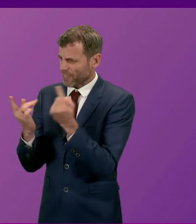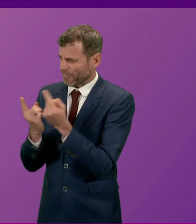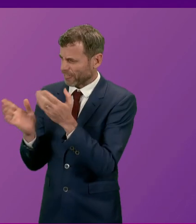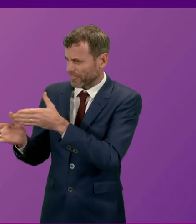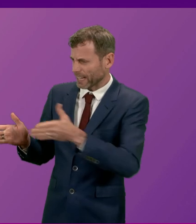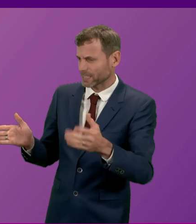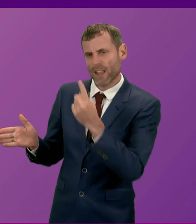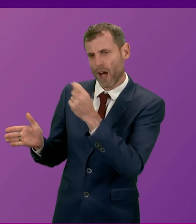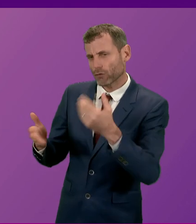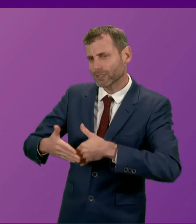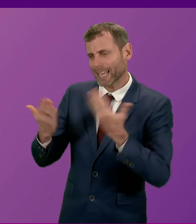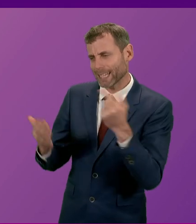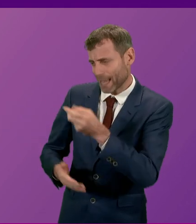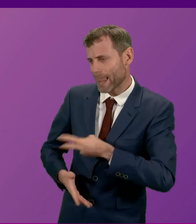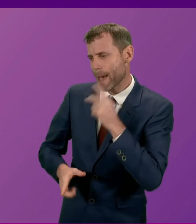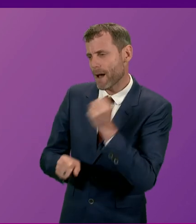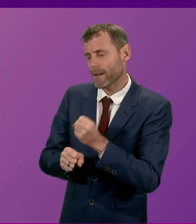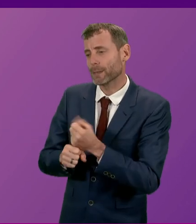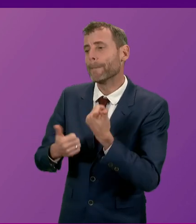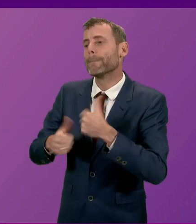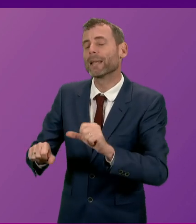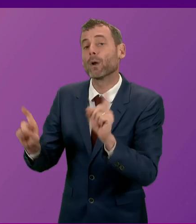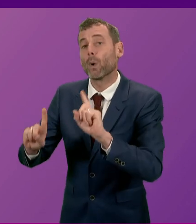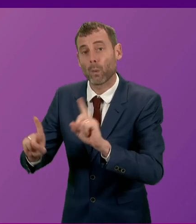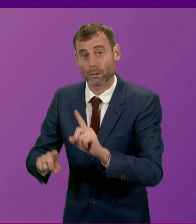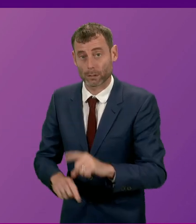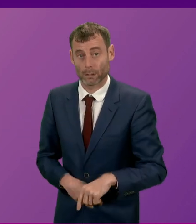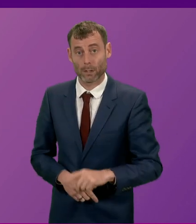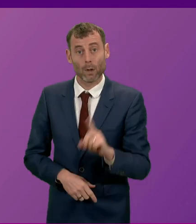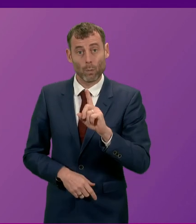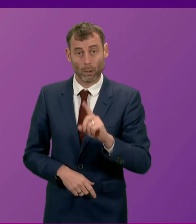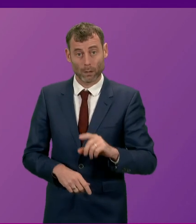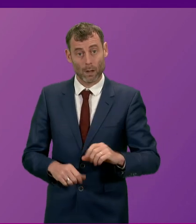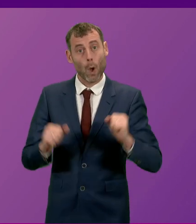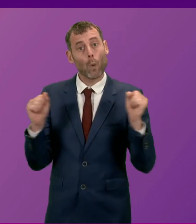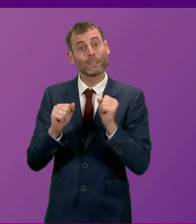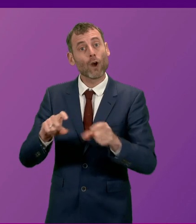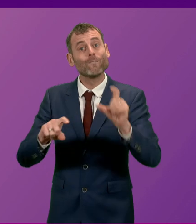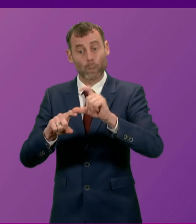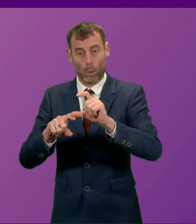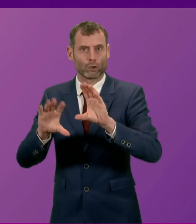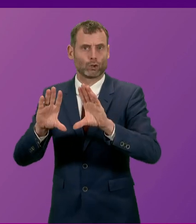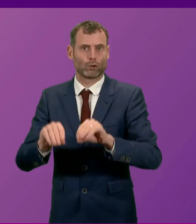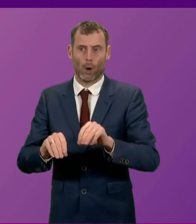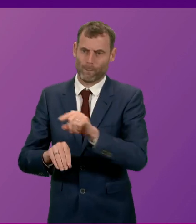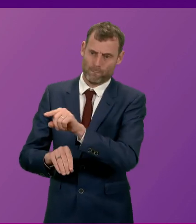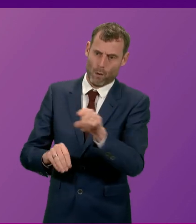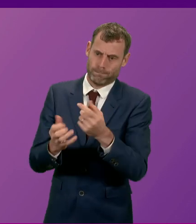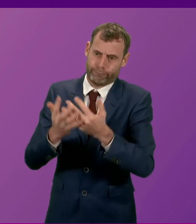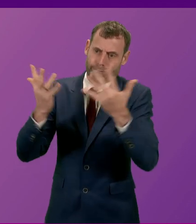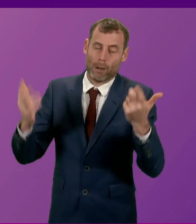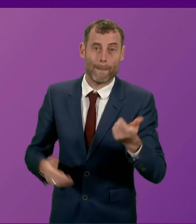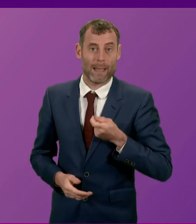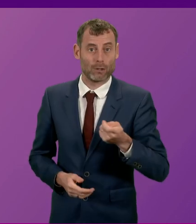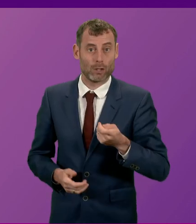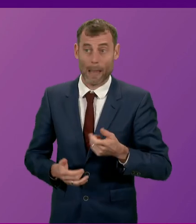days. Because in the 100 days, we've had the cut to winter fuel payments for pensioners, which nobody